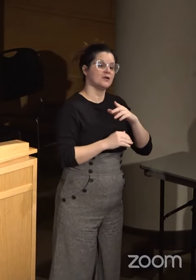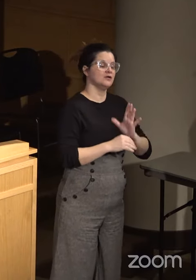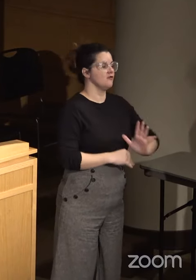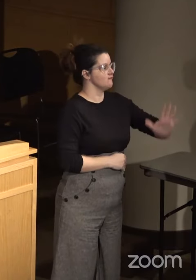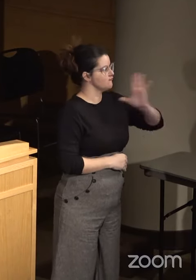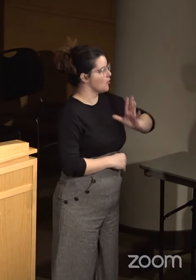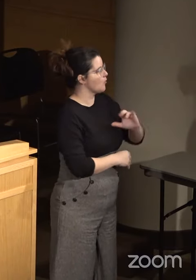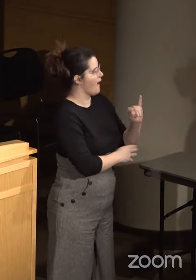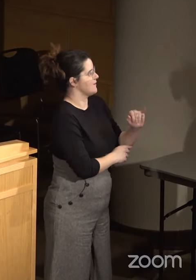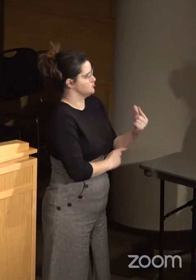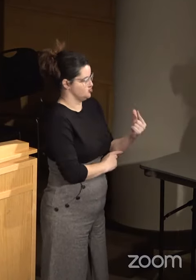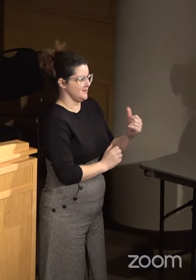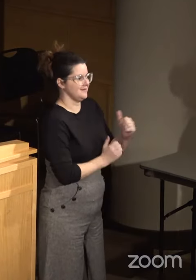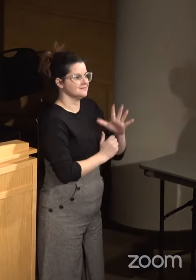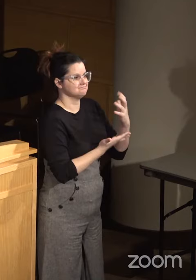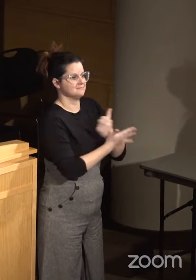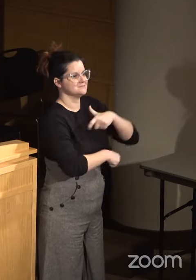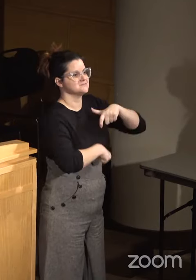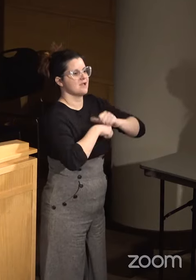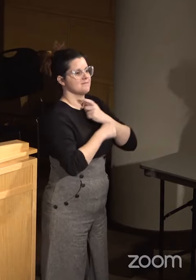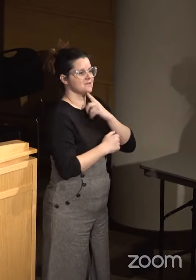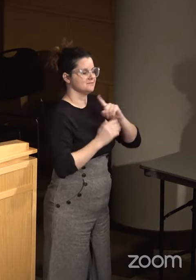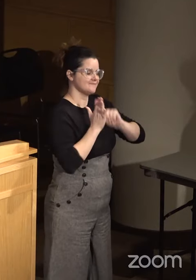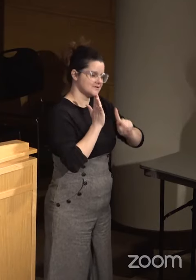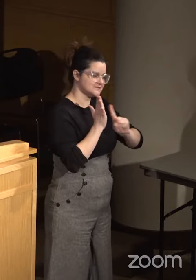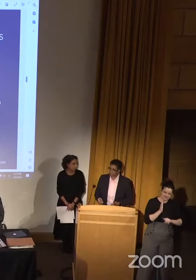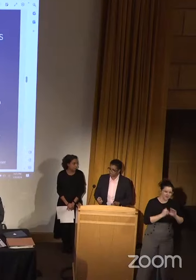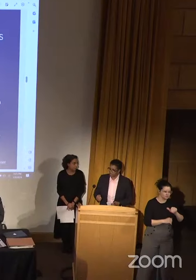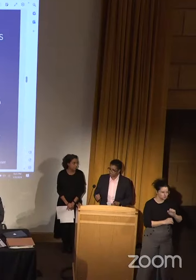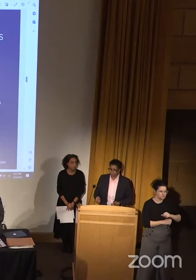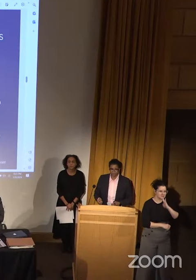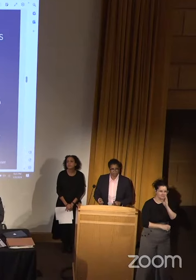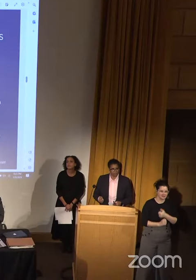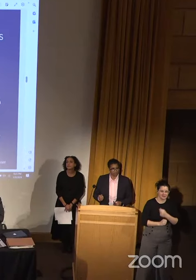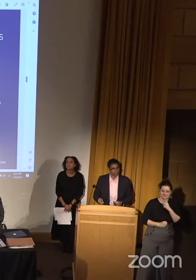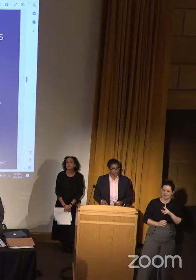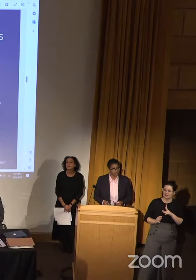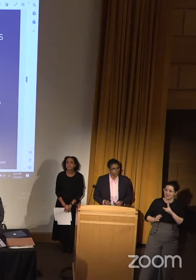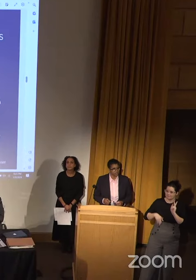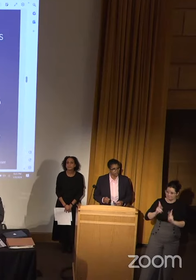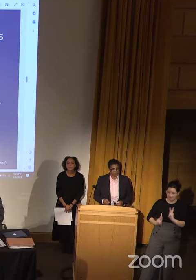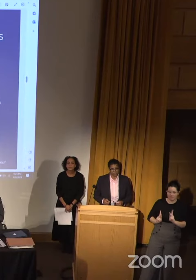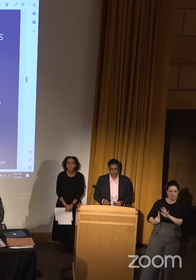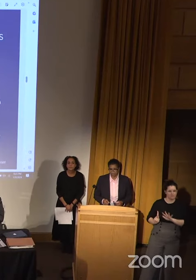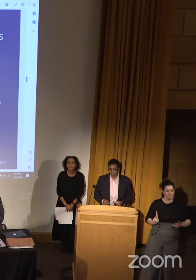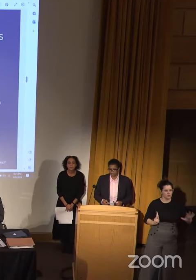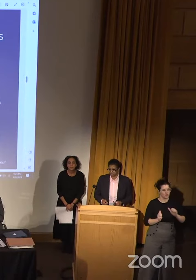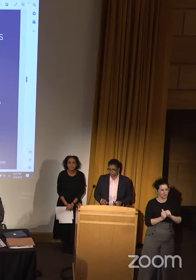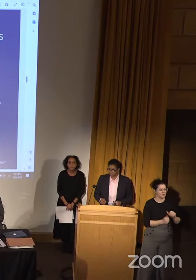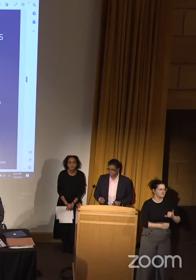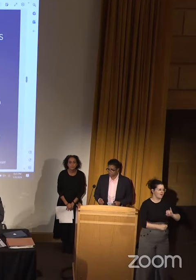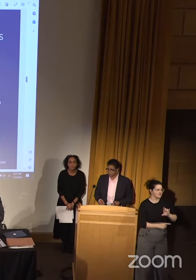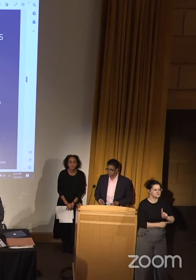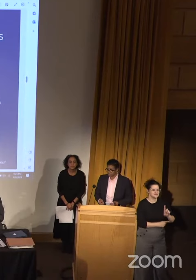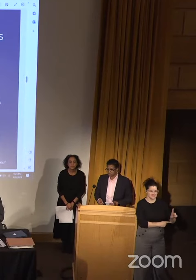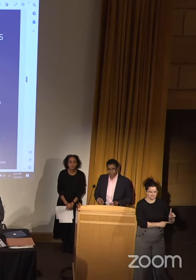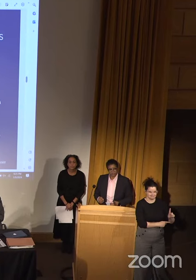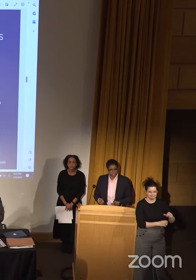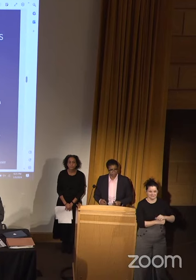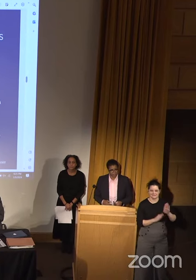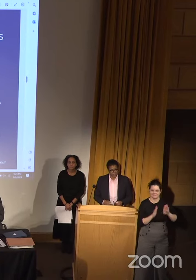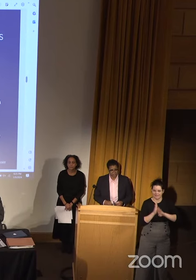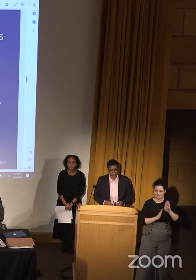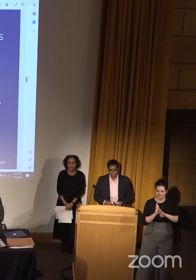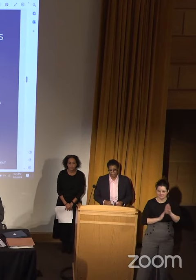who spent time investigating abuse and neglect of persons with developmental and mental